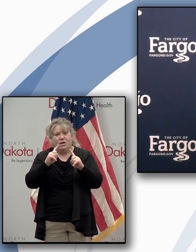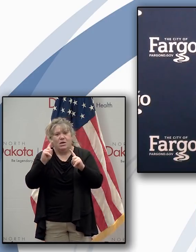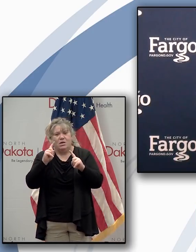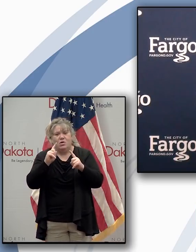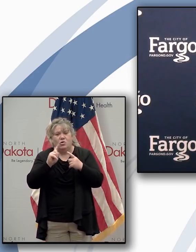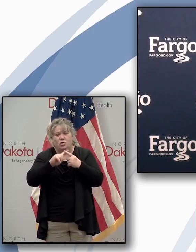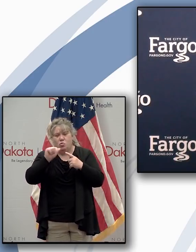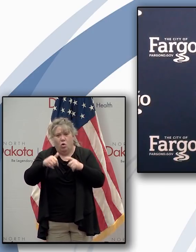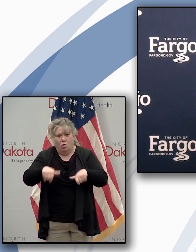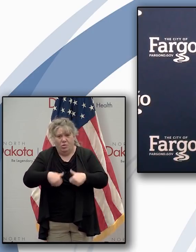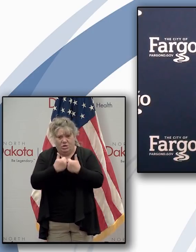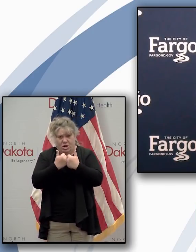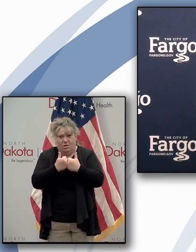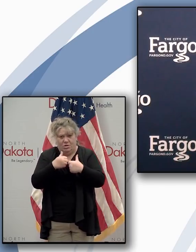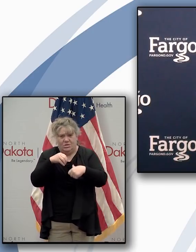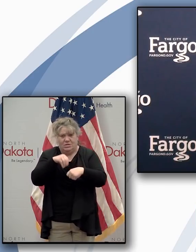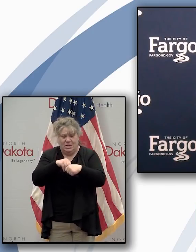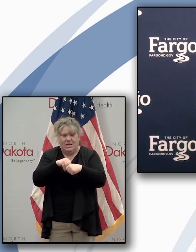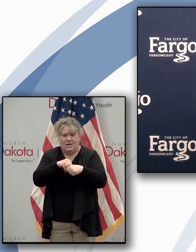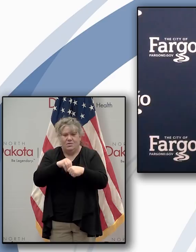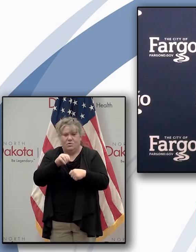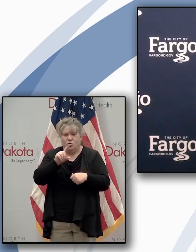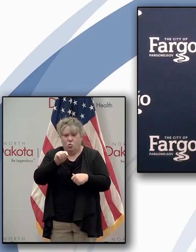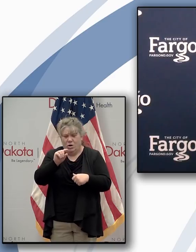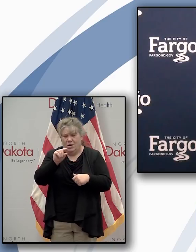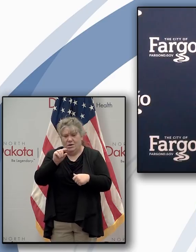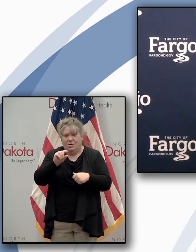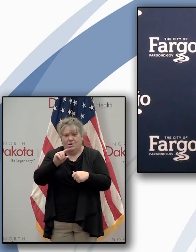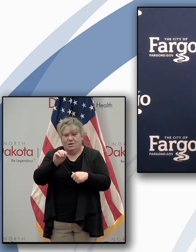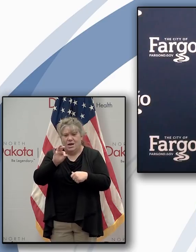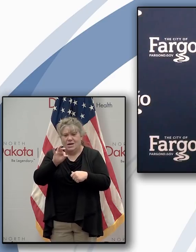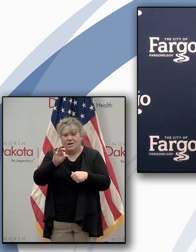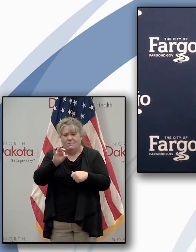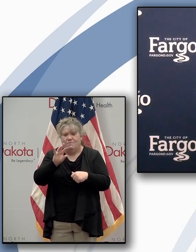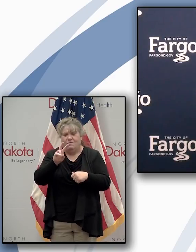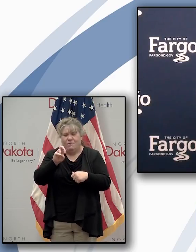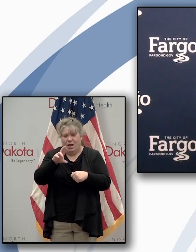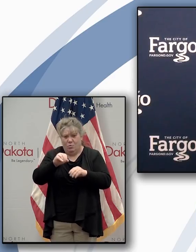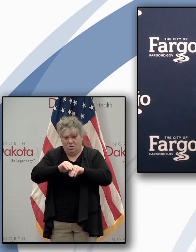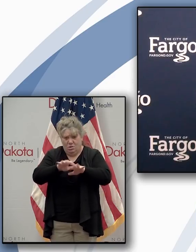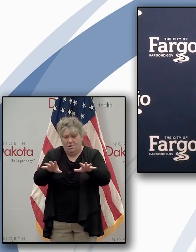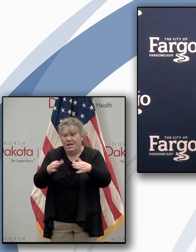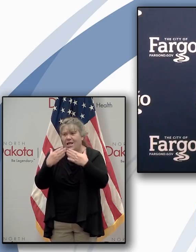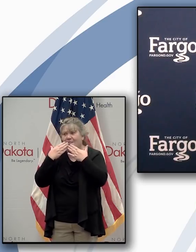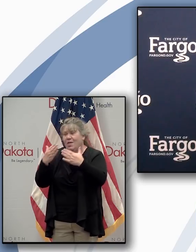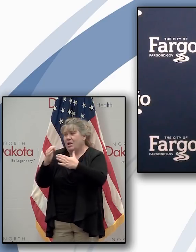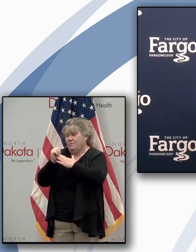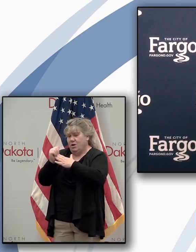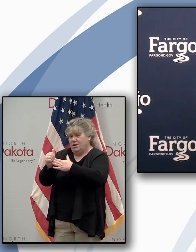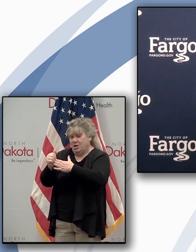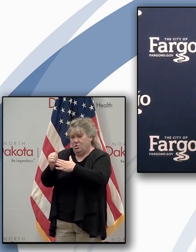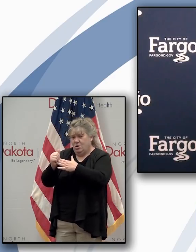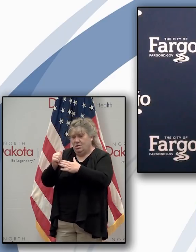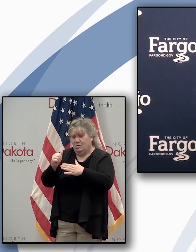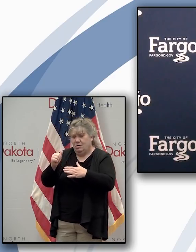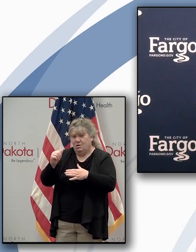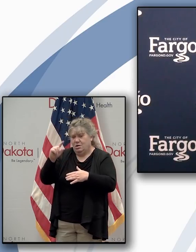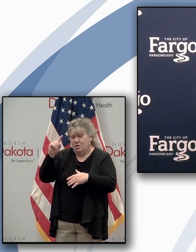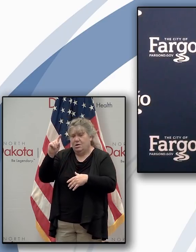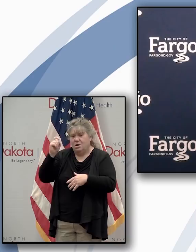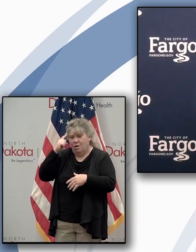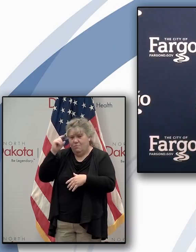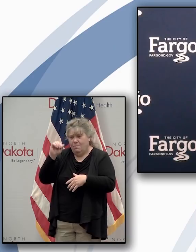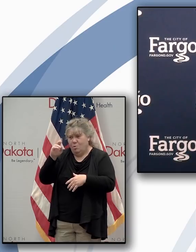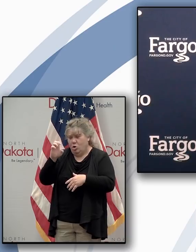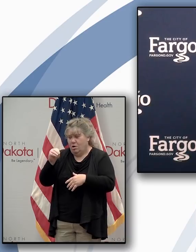of the COVID-19 virus poses. Thank you for your continued leadership, Governor Burgum, and for your continued